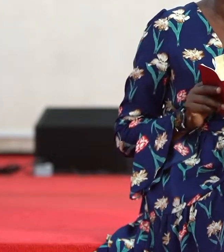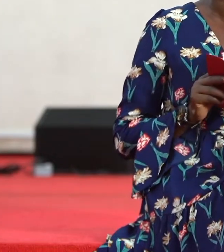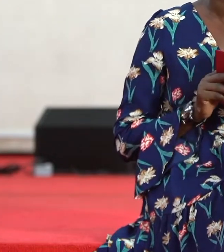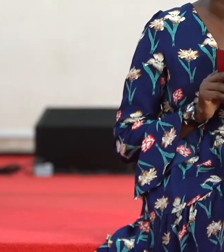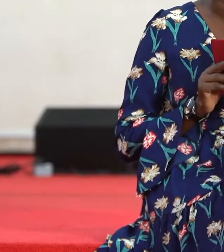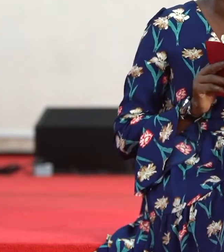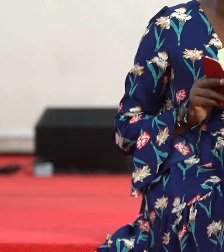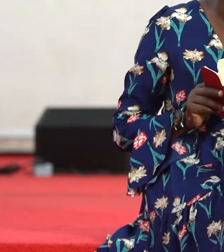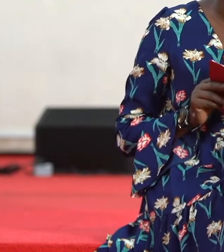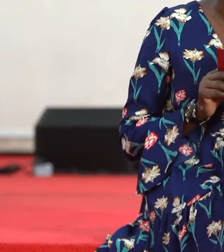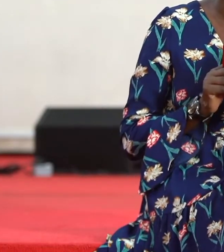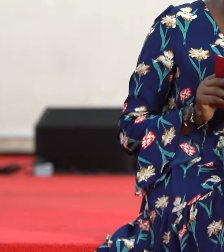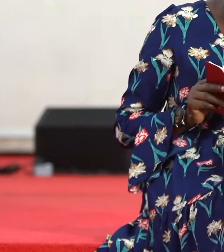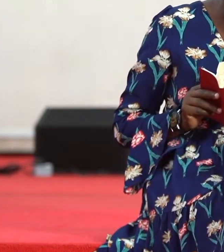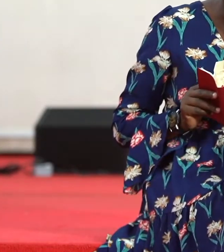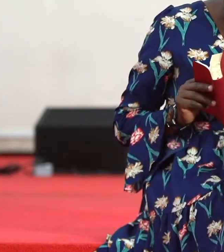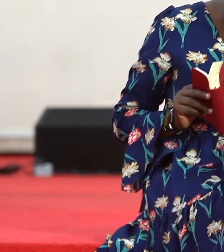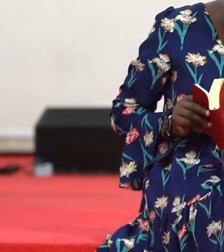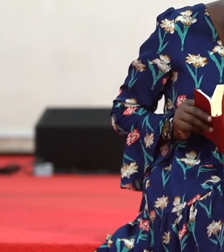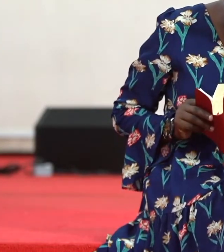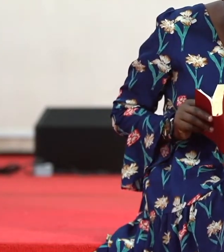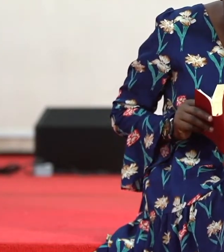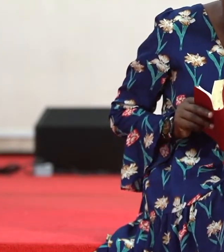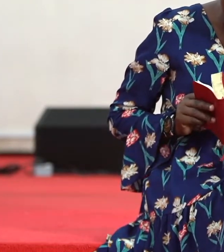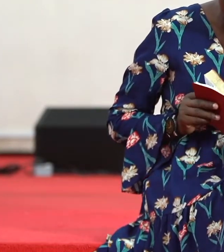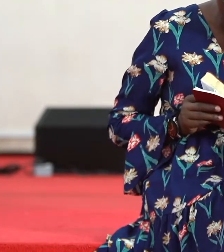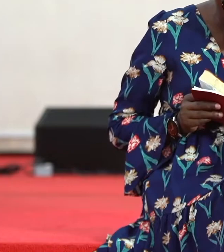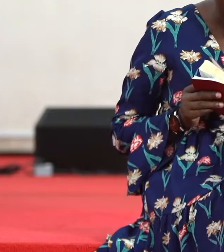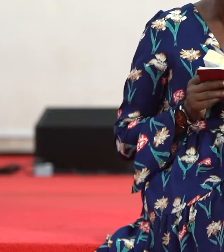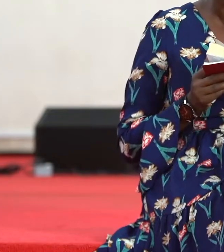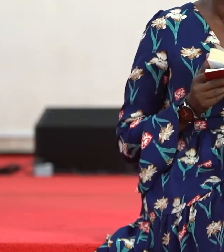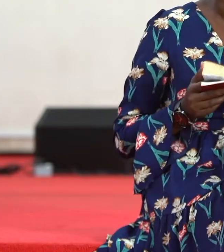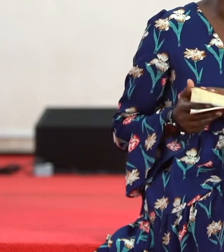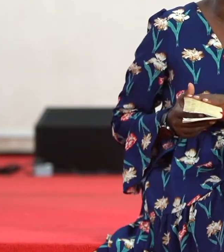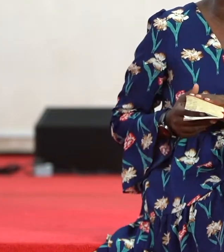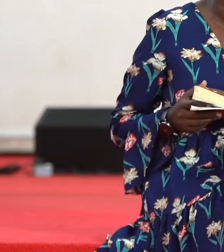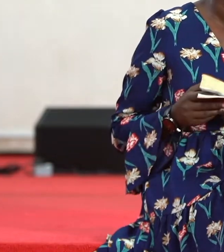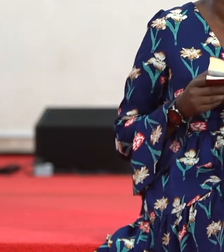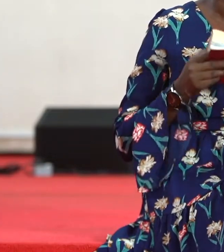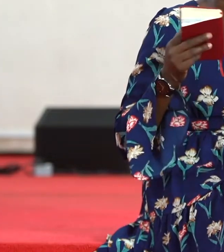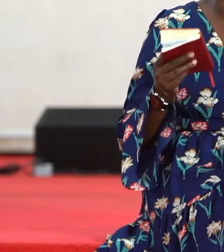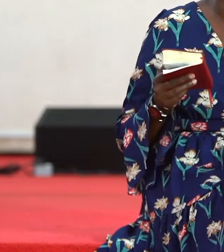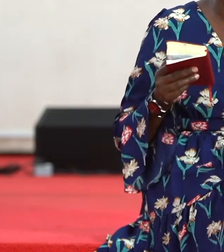promises. He has revealed his plan for our lives. And this plan,